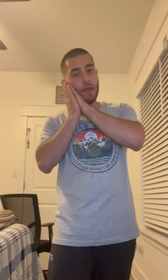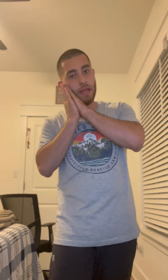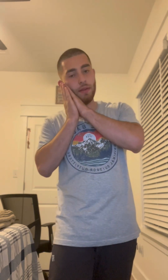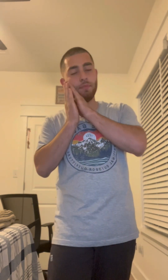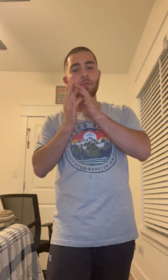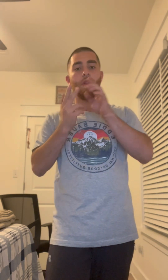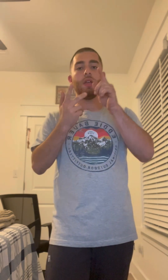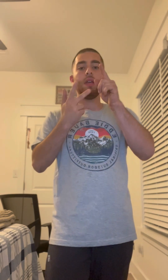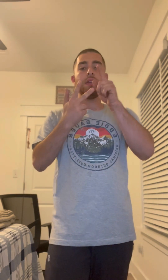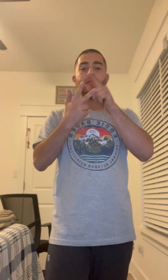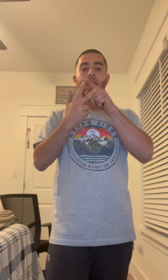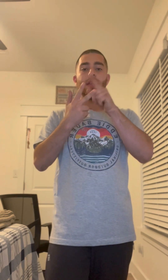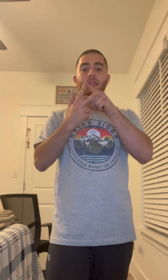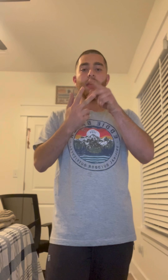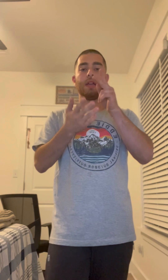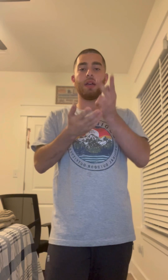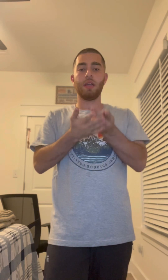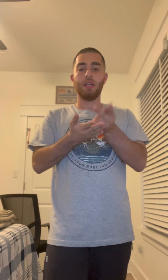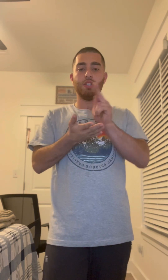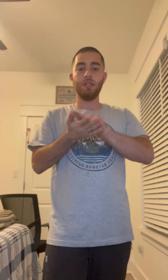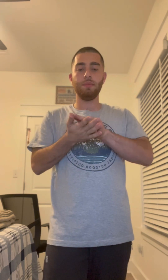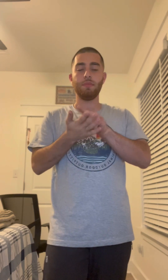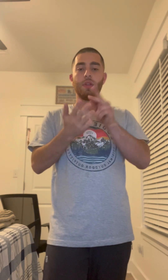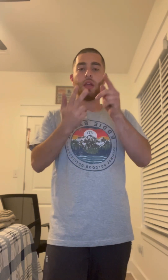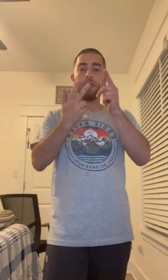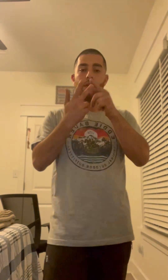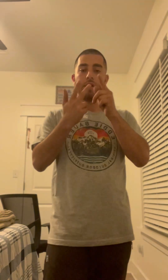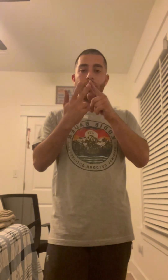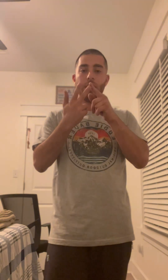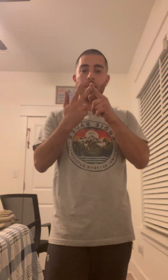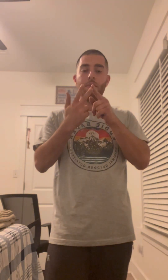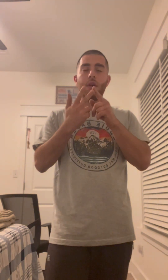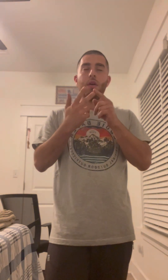bed. Second thing, a kitchen. And third thing,